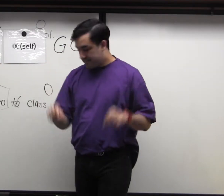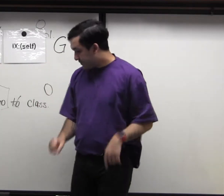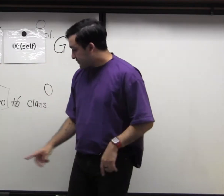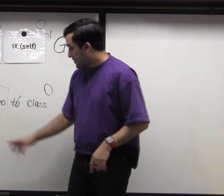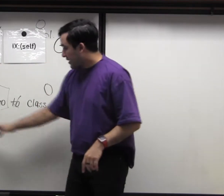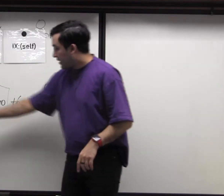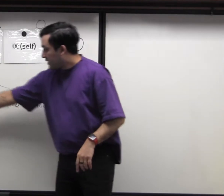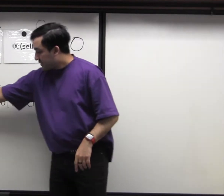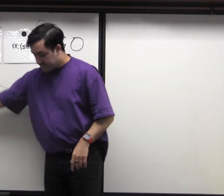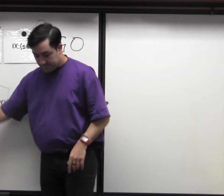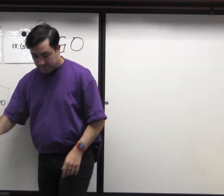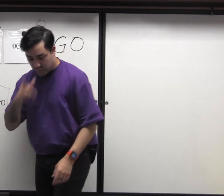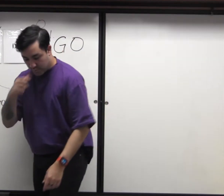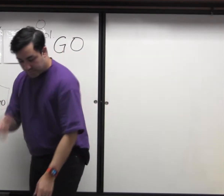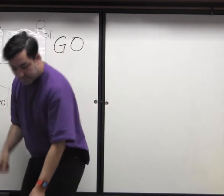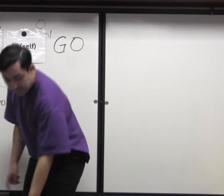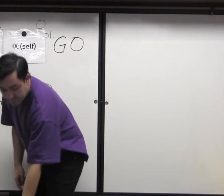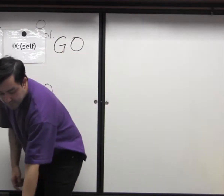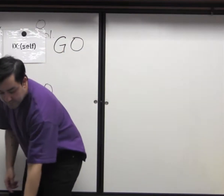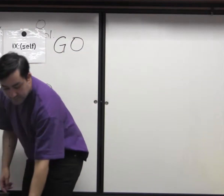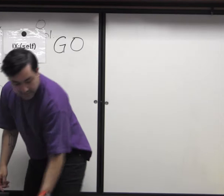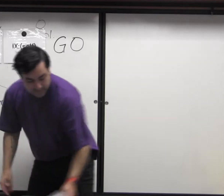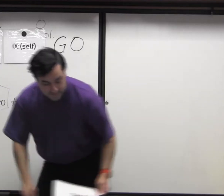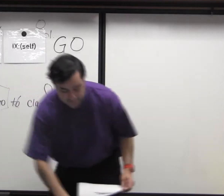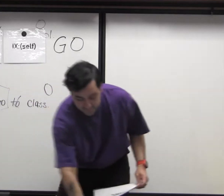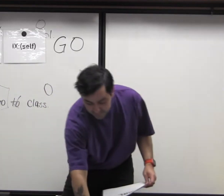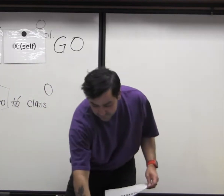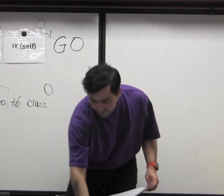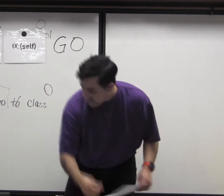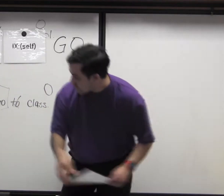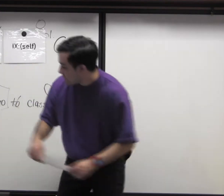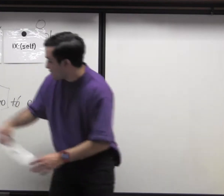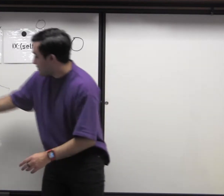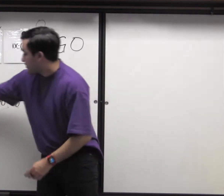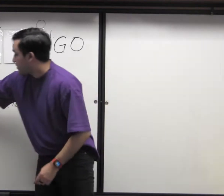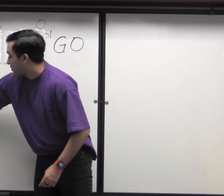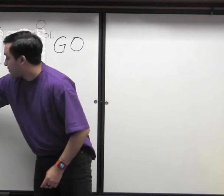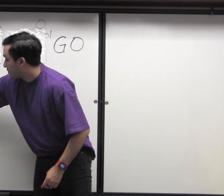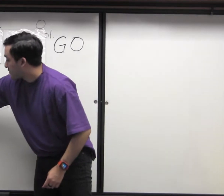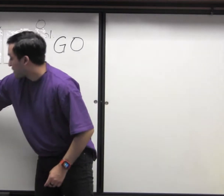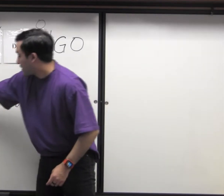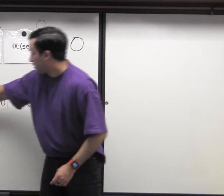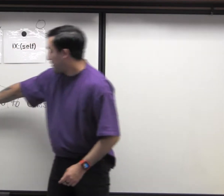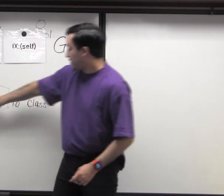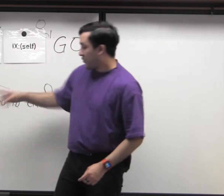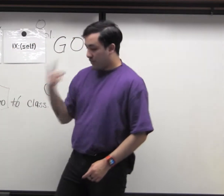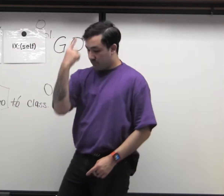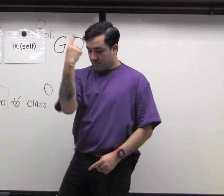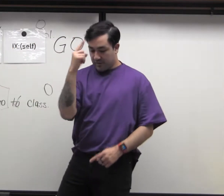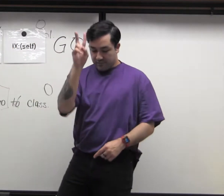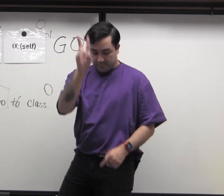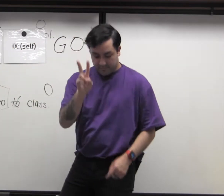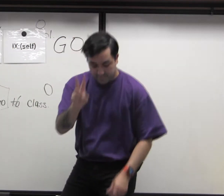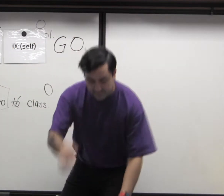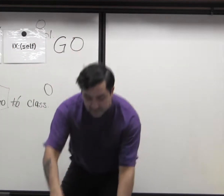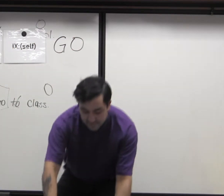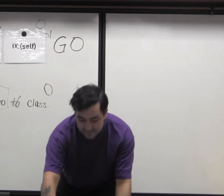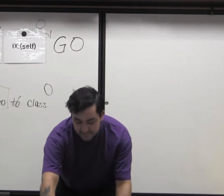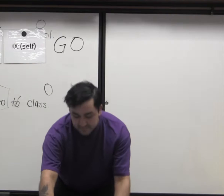our object. So let's go ahead and put up our signs. As always, we have our capital letters for glossing, right? Going to go is